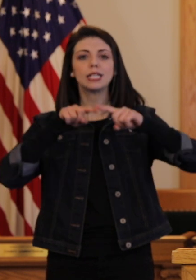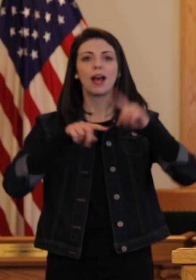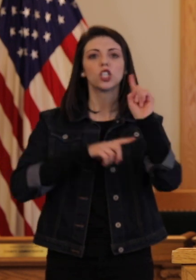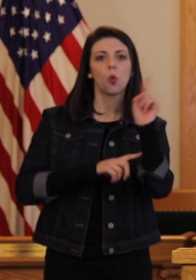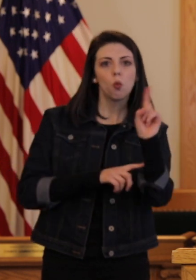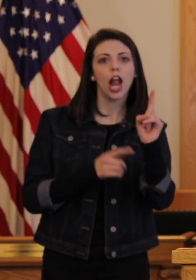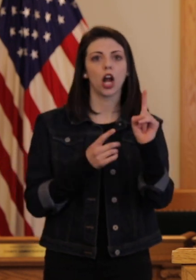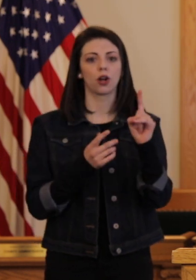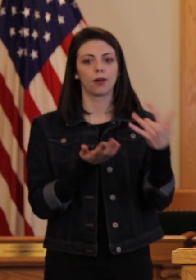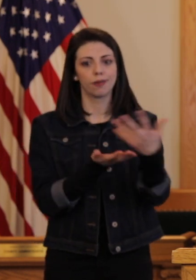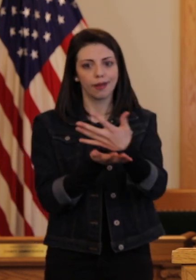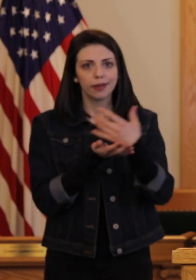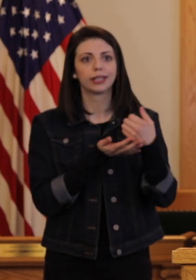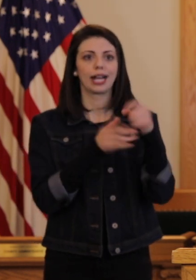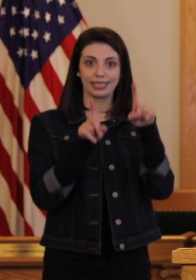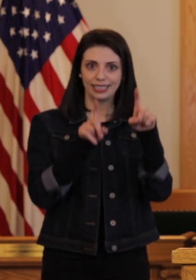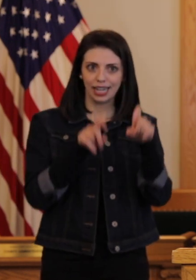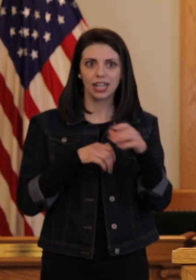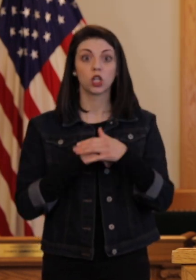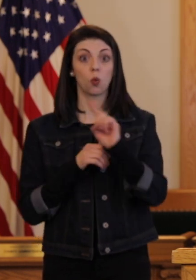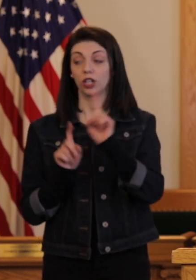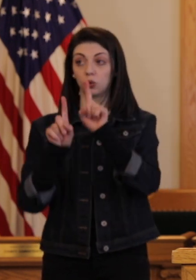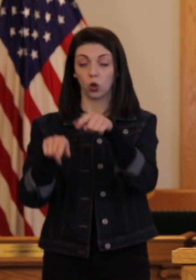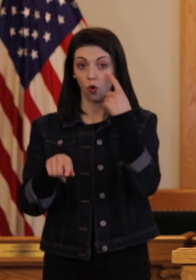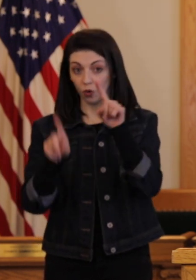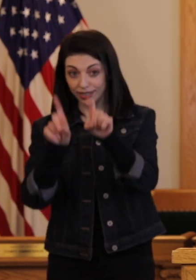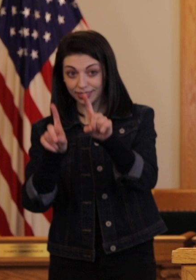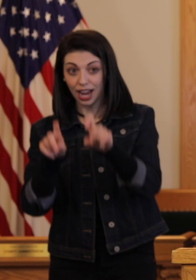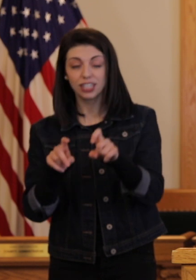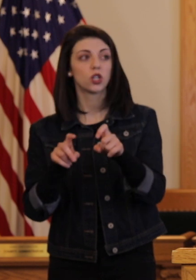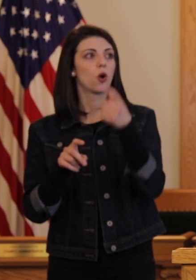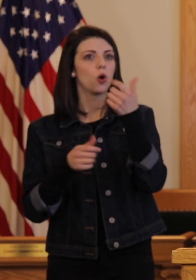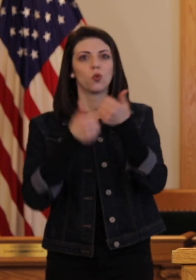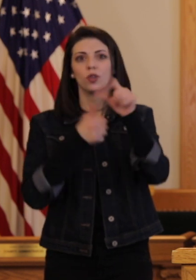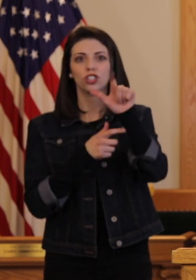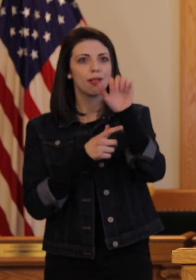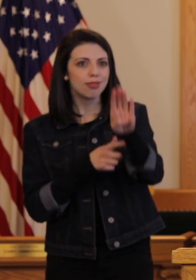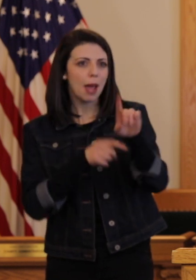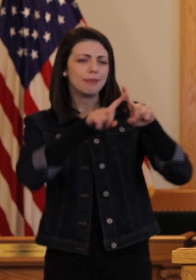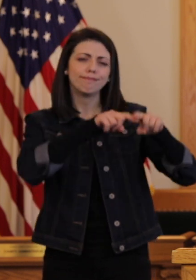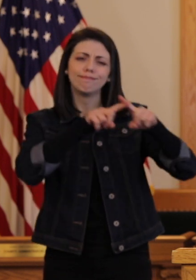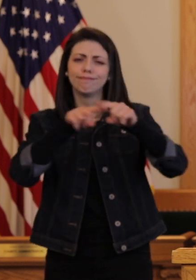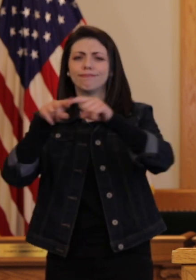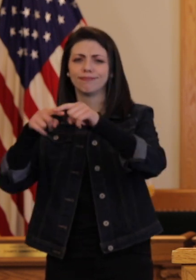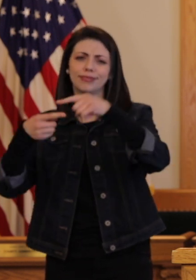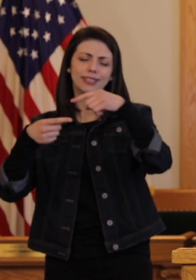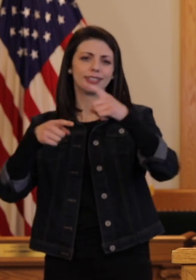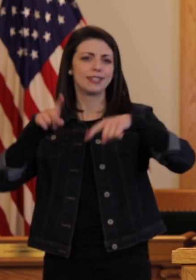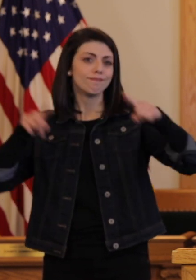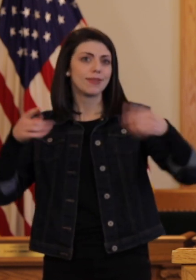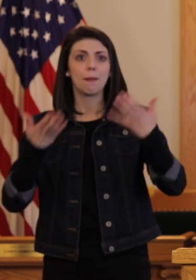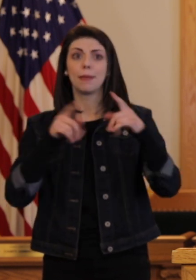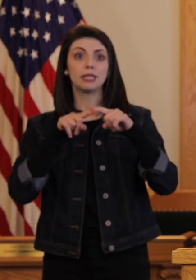was collected, what site you went to, what lab is running the test, and it may even vary a little bit based on the time